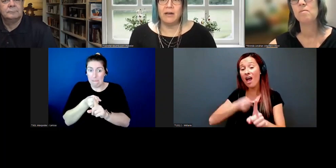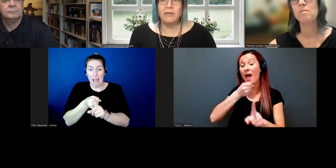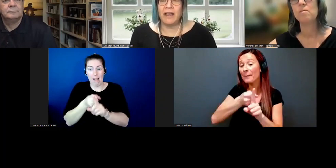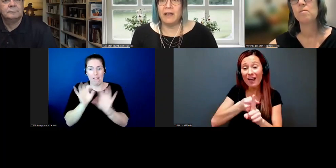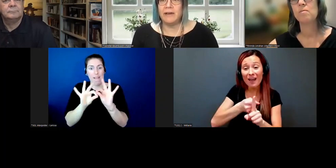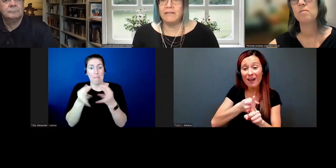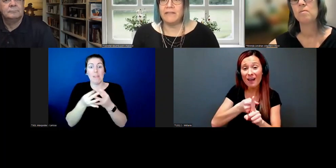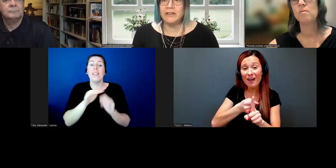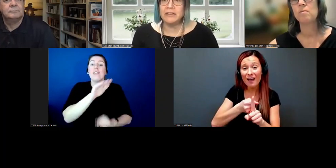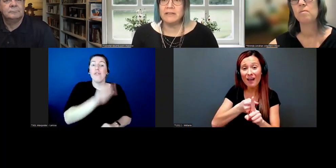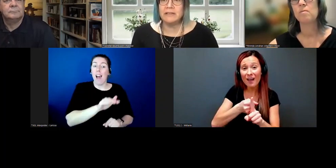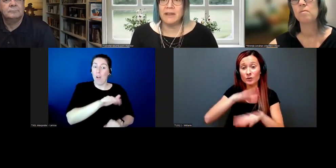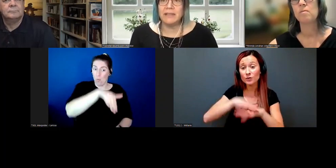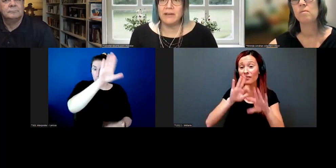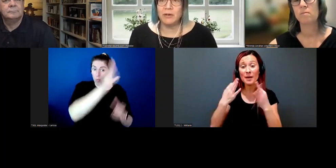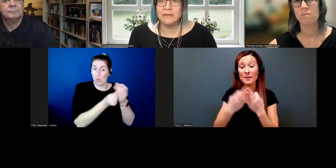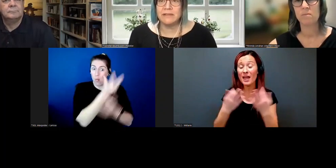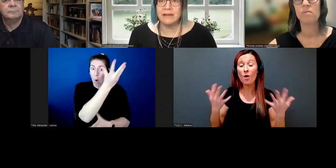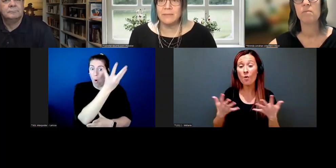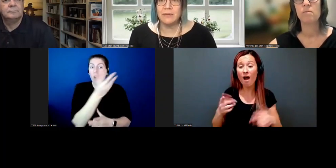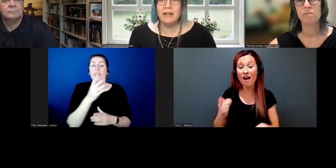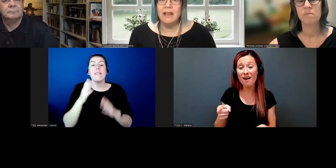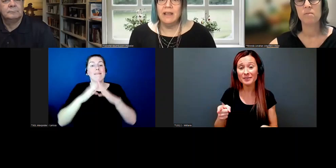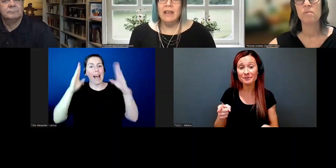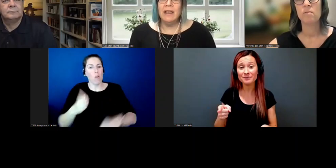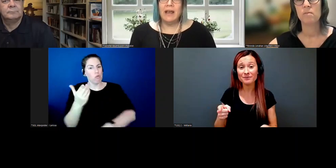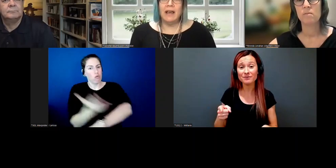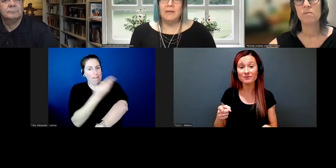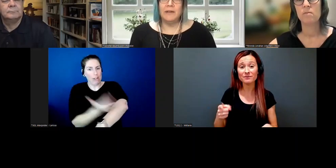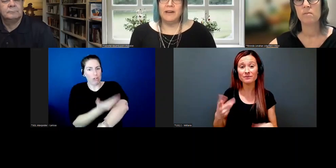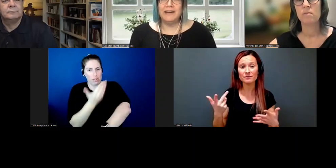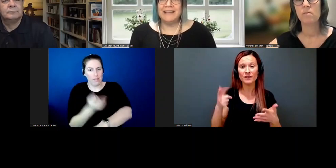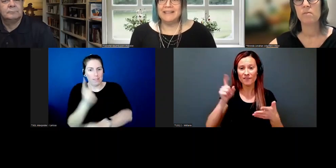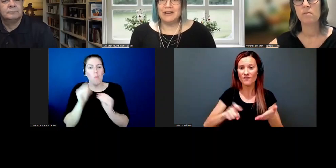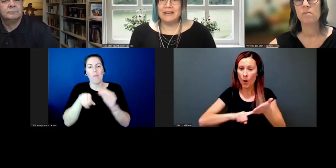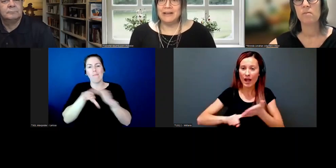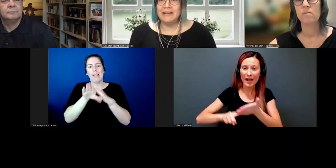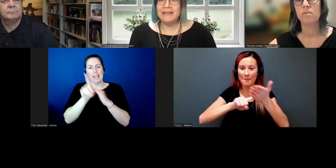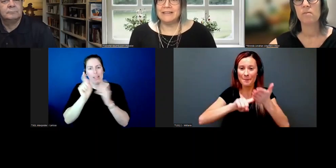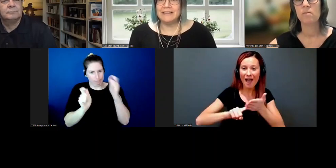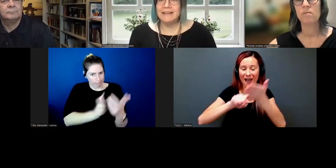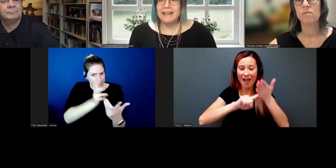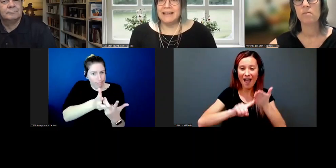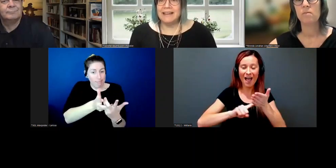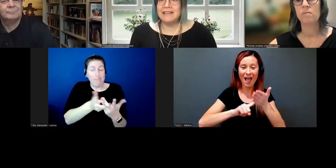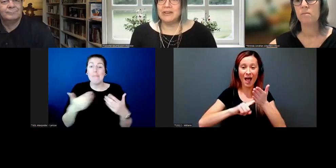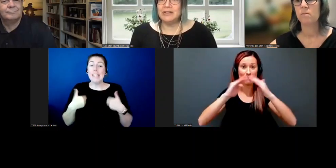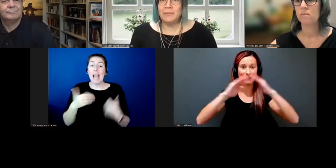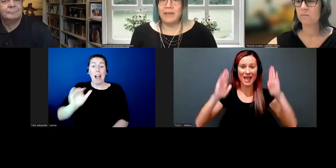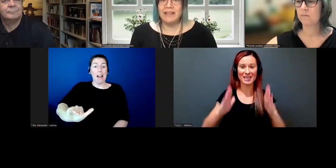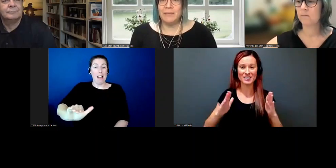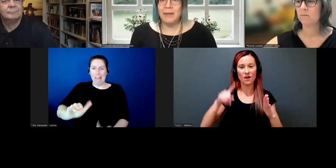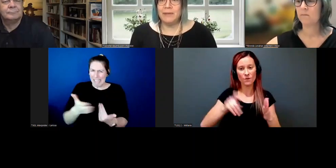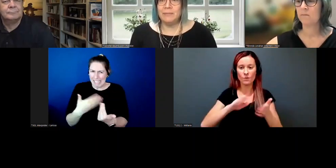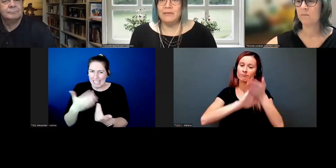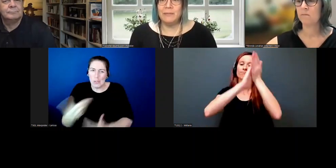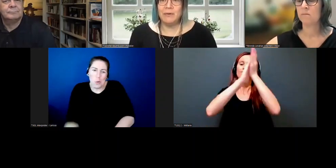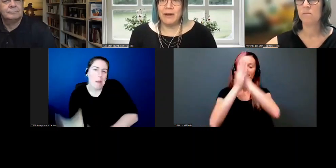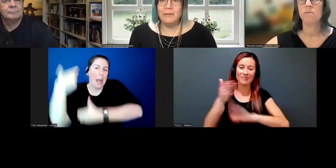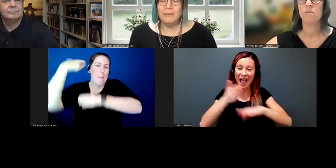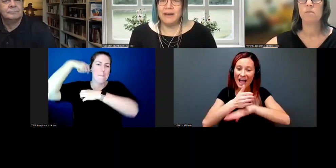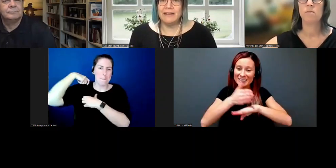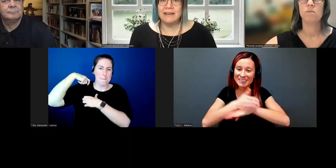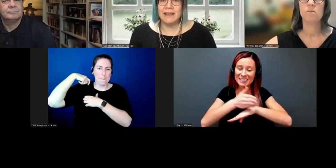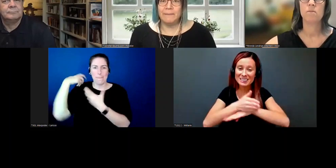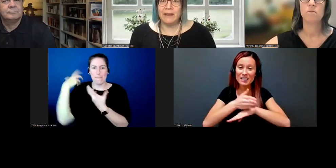are renovations to make their homes accessible. When our kids are little, it's easier to pick them up and move them